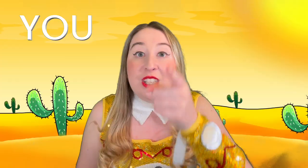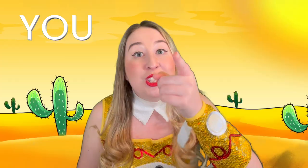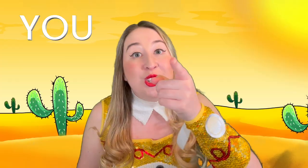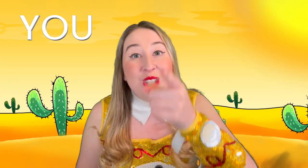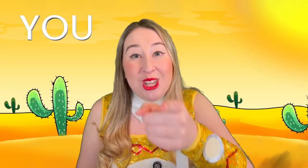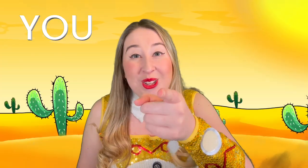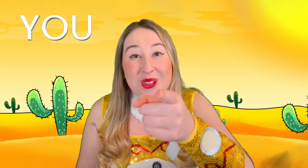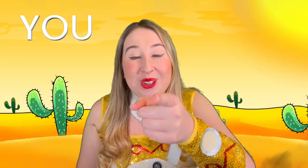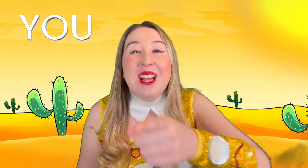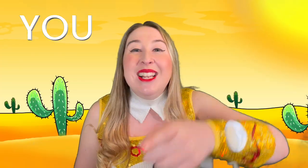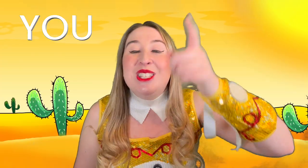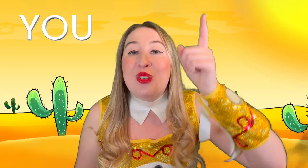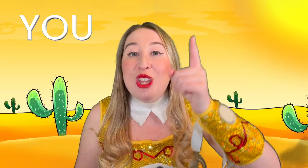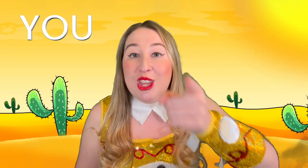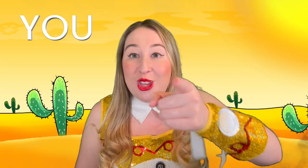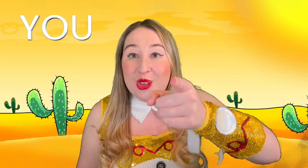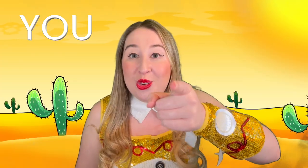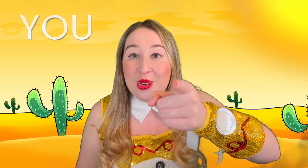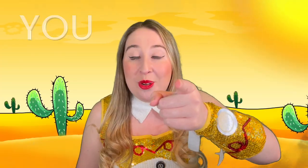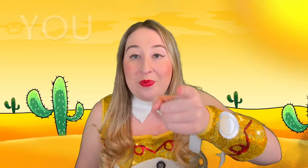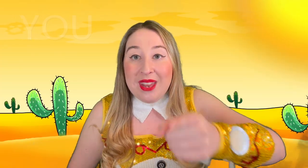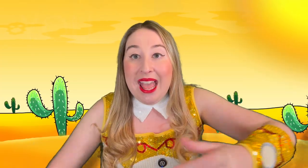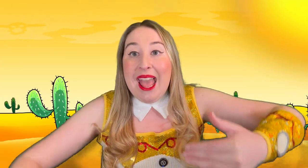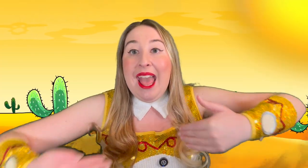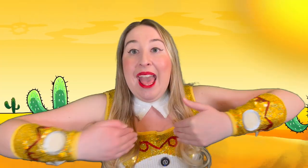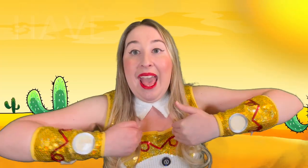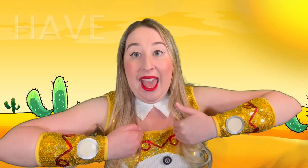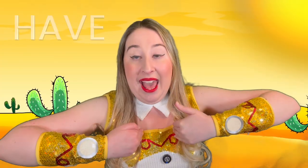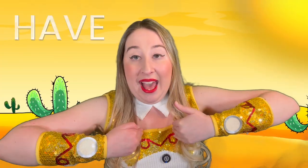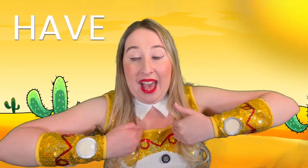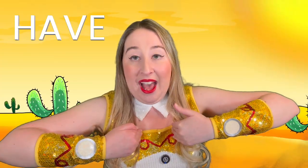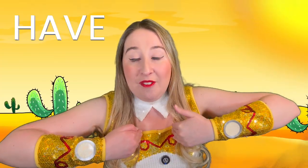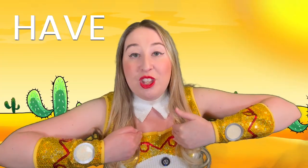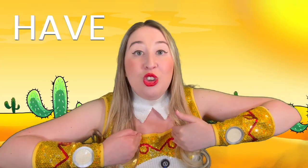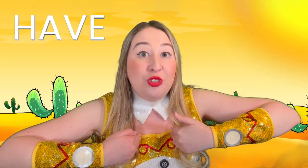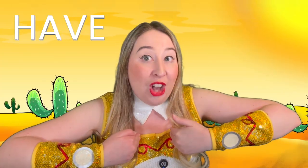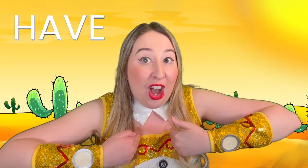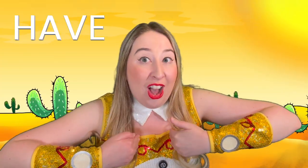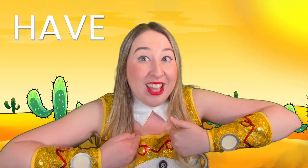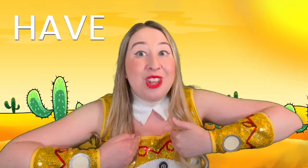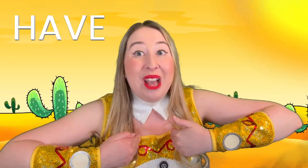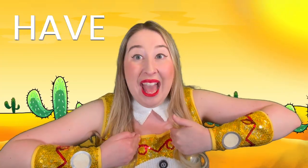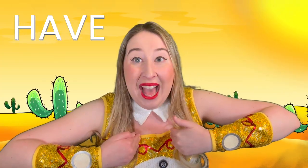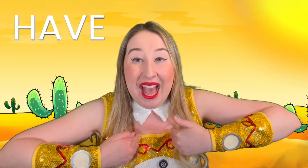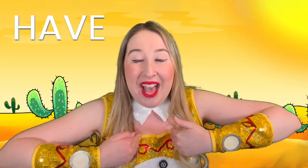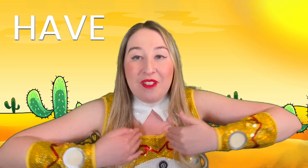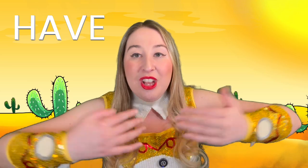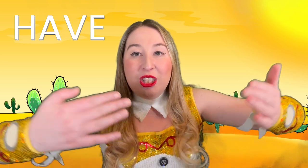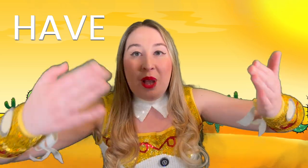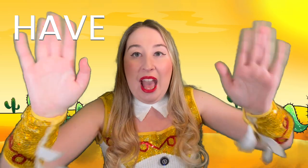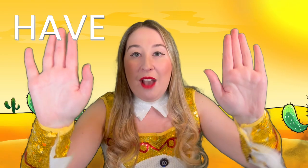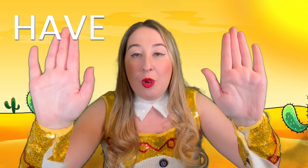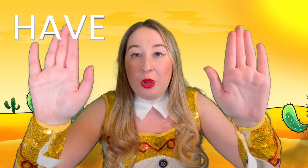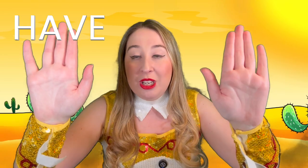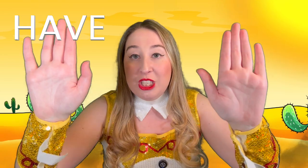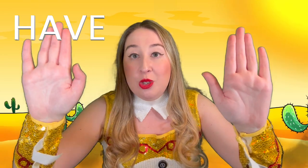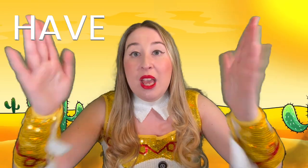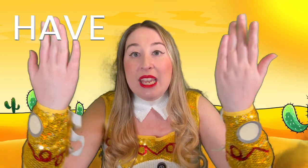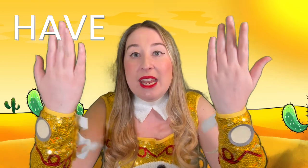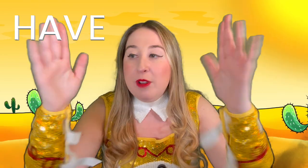to you. So you have, you've got, you have. So have, what we're going to do, can everybody